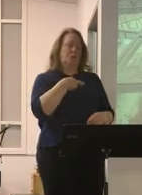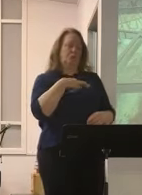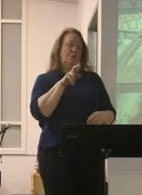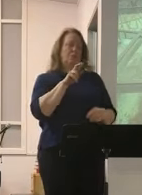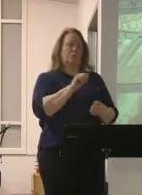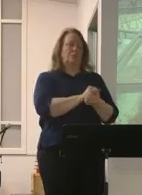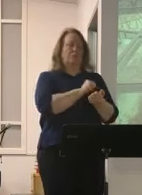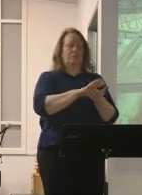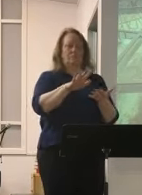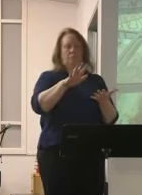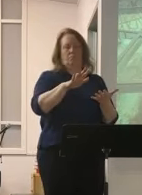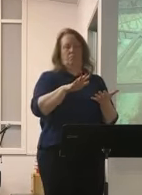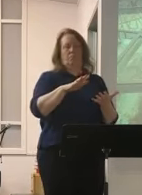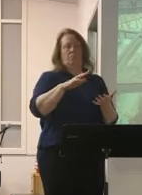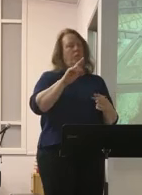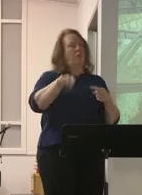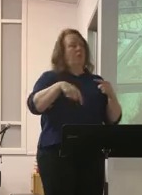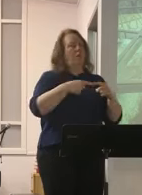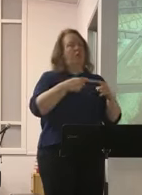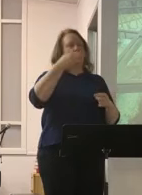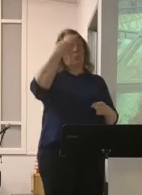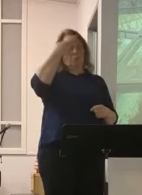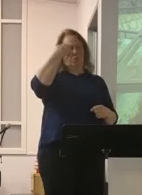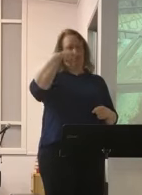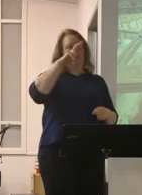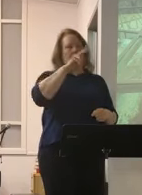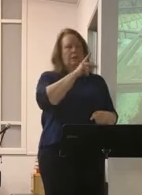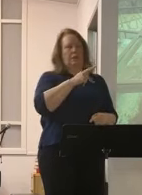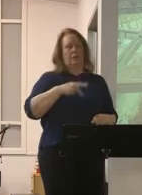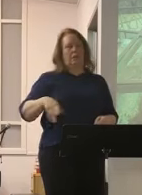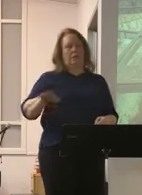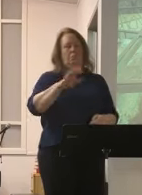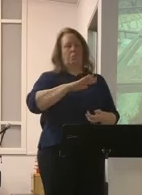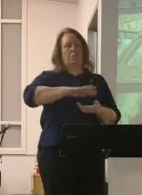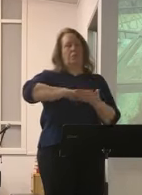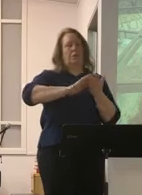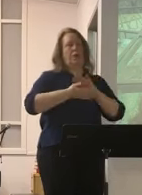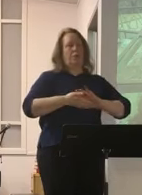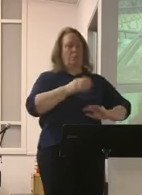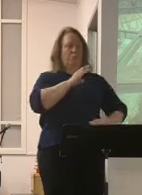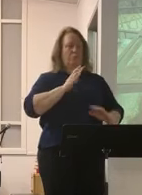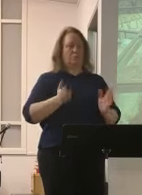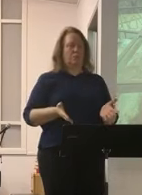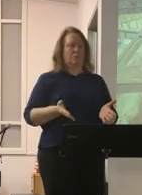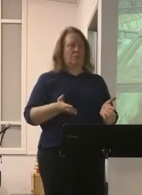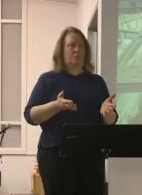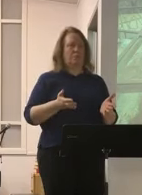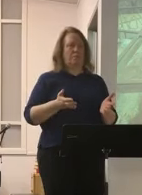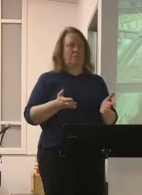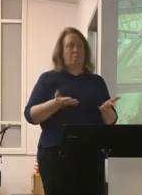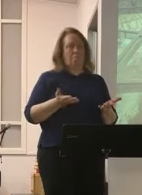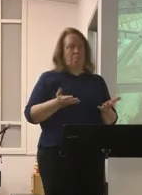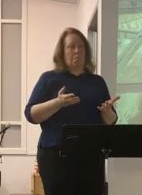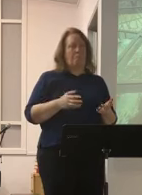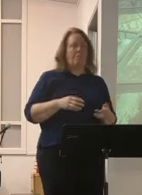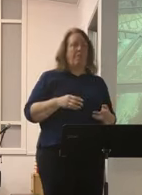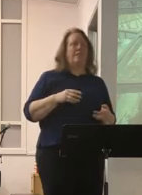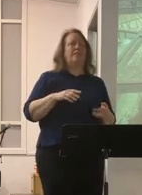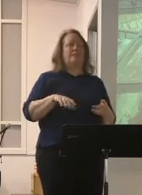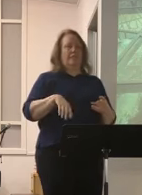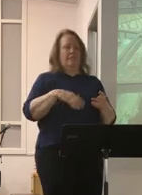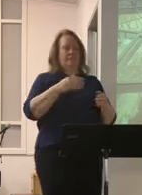And then when the Roman Empire became Christian, all they had done was bookmark